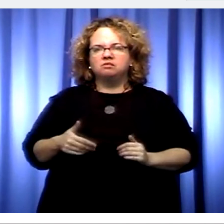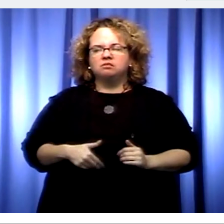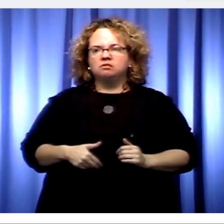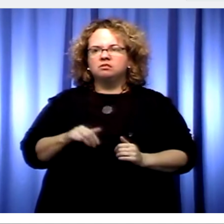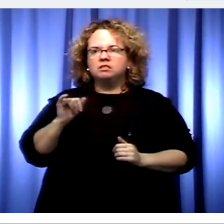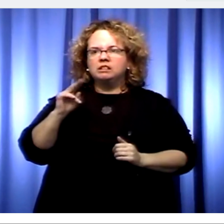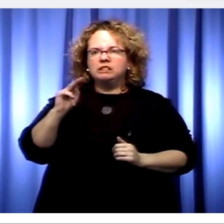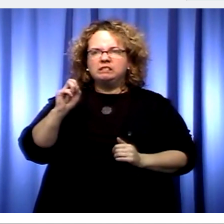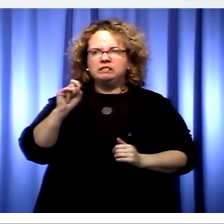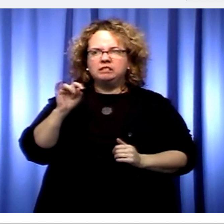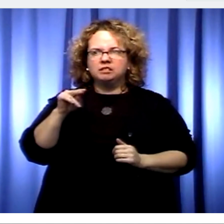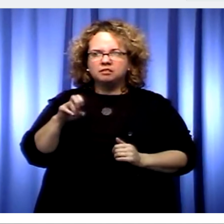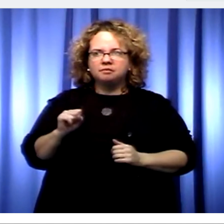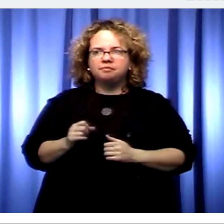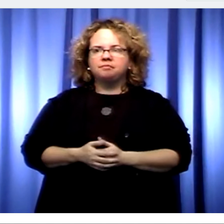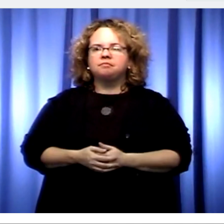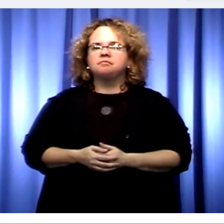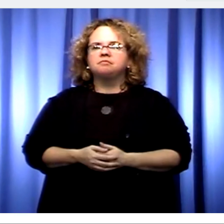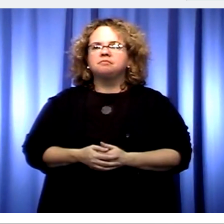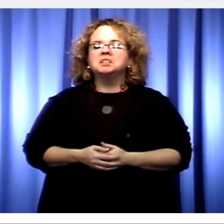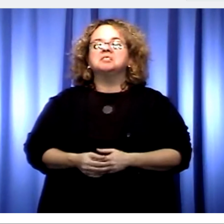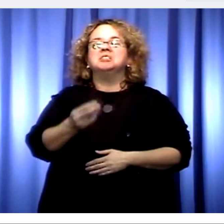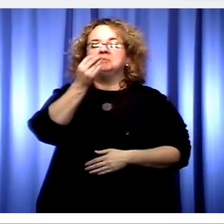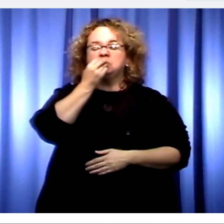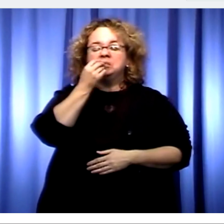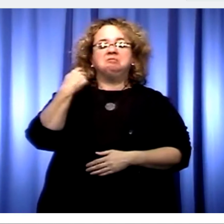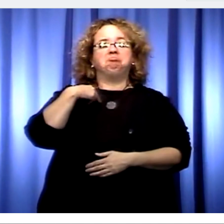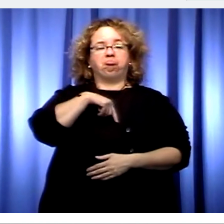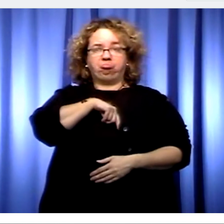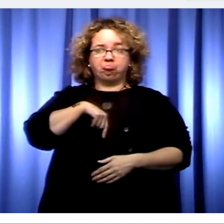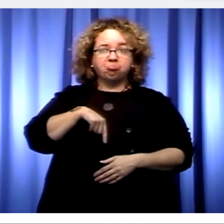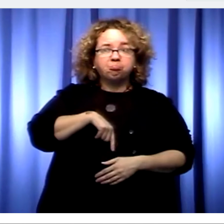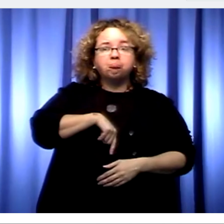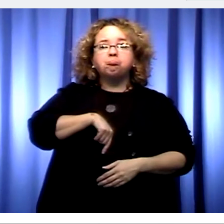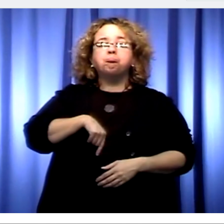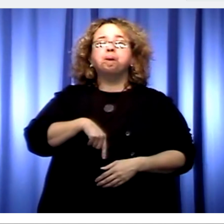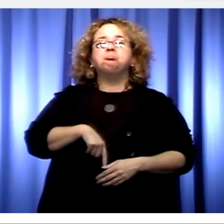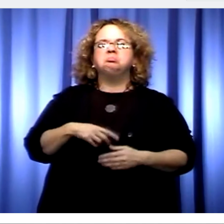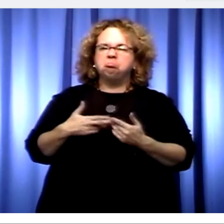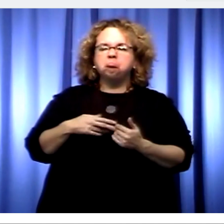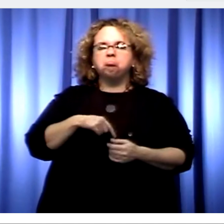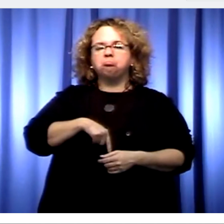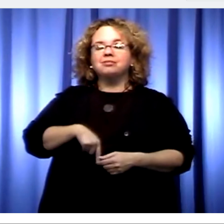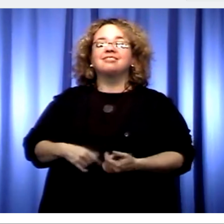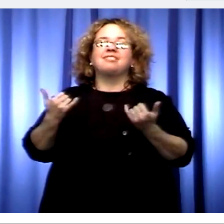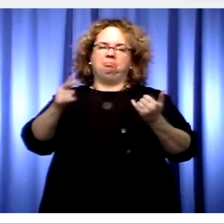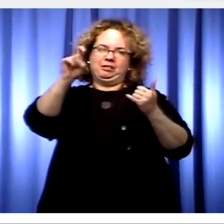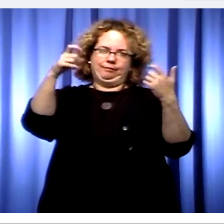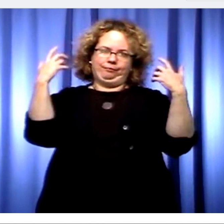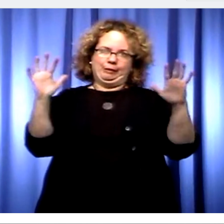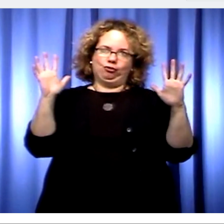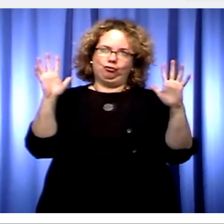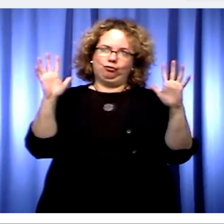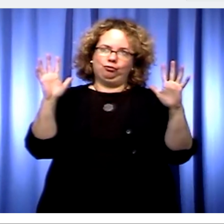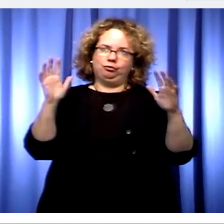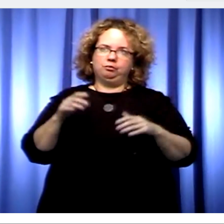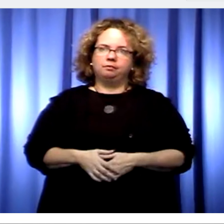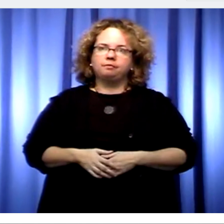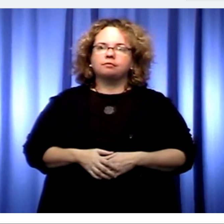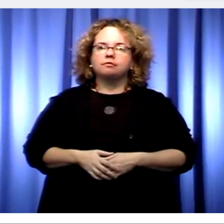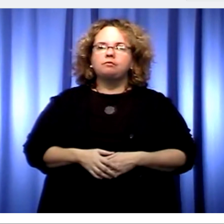like I said, these aren't as important parts of the digestive system, but they do digest different parts of your food.